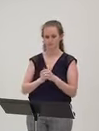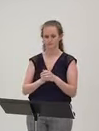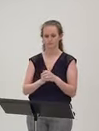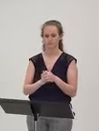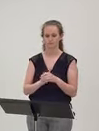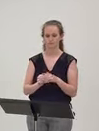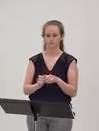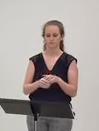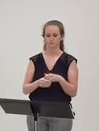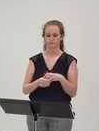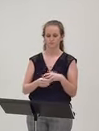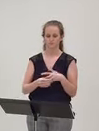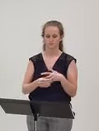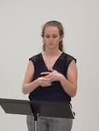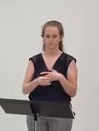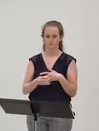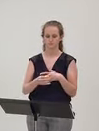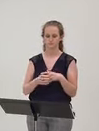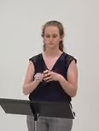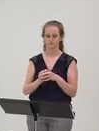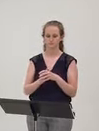God.